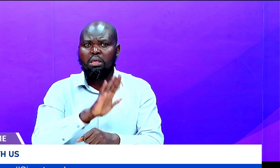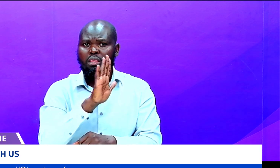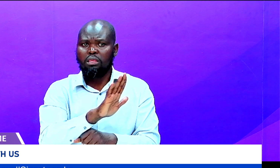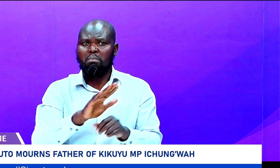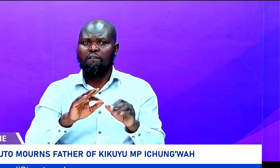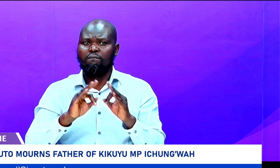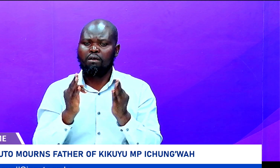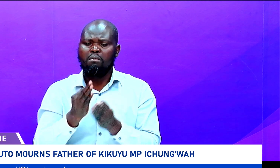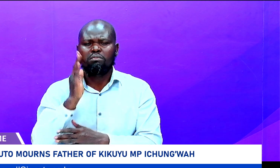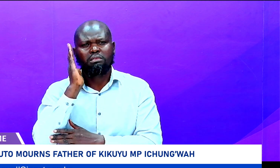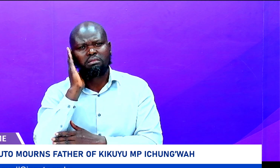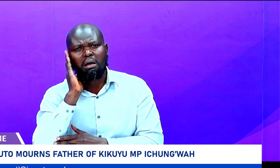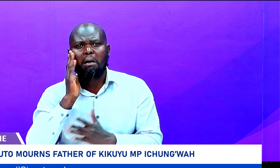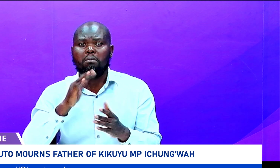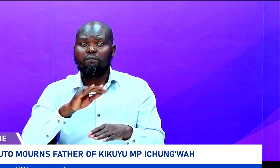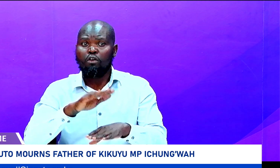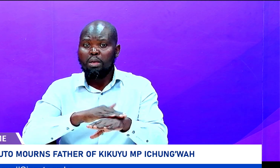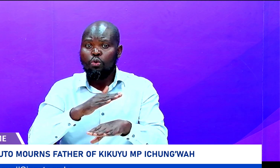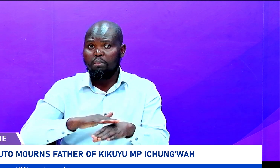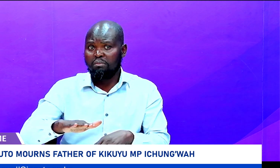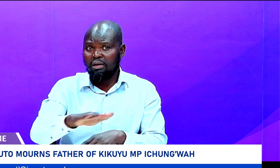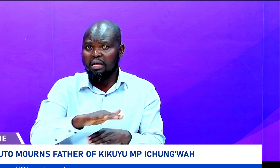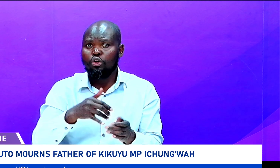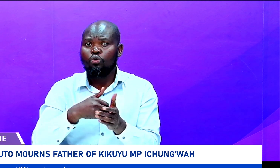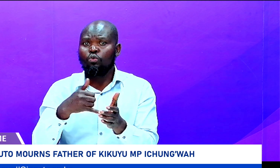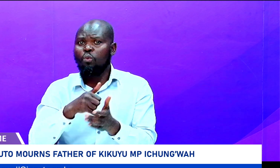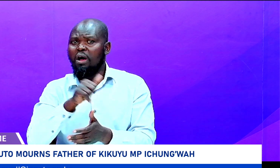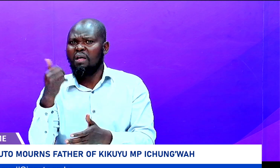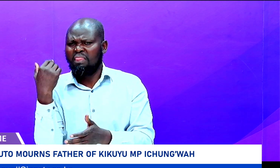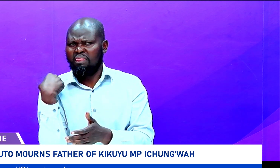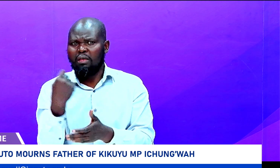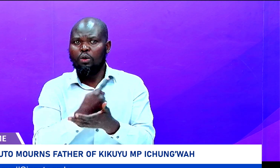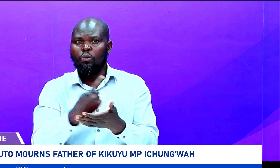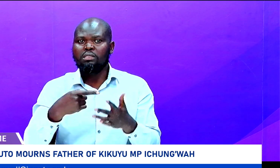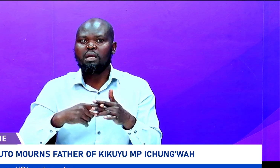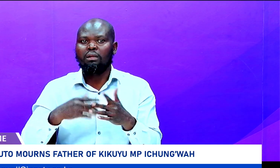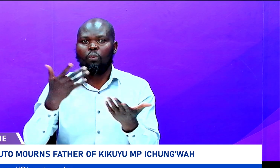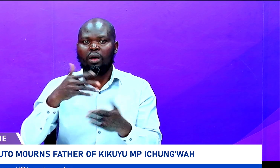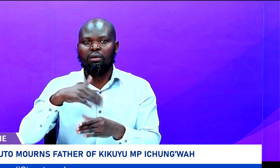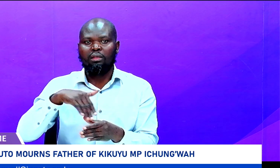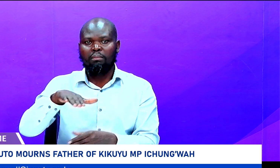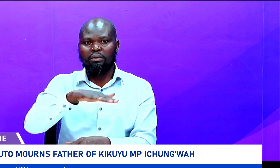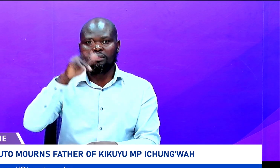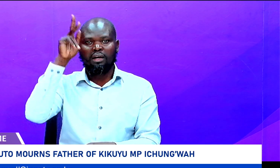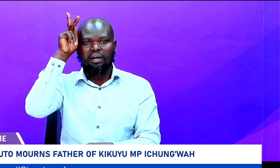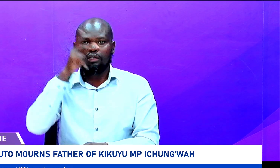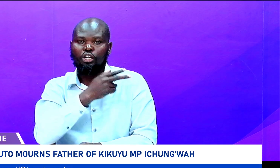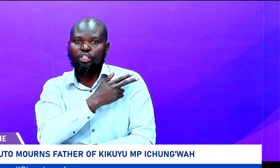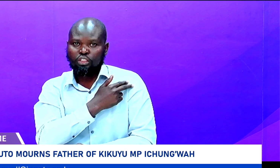The 105-year-old passed away peacefully in his sleep at his Kikuyu home on Thursday, a week after